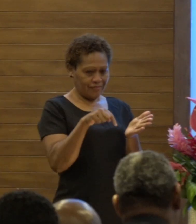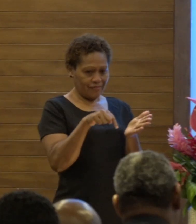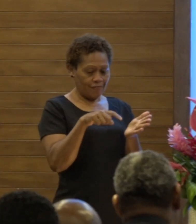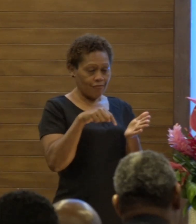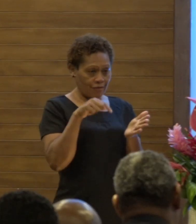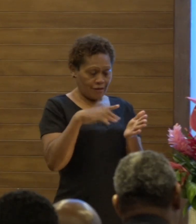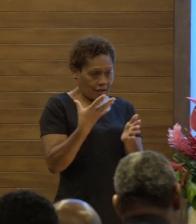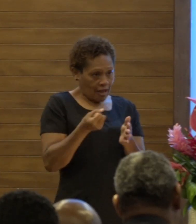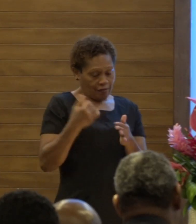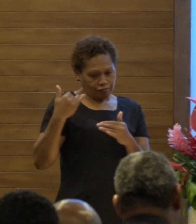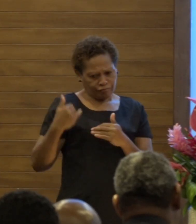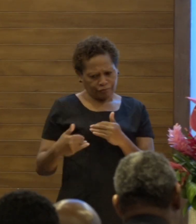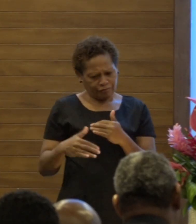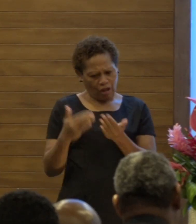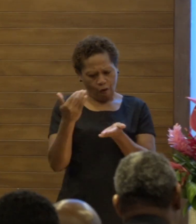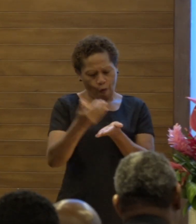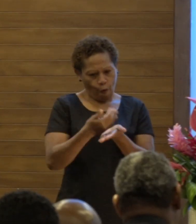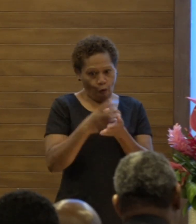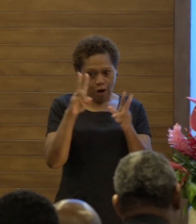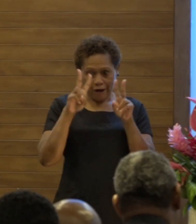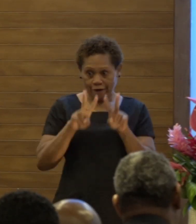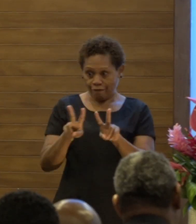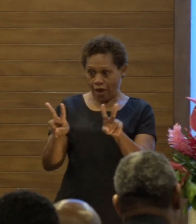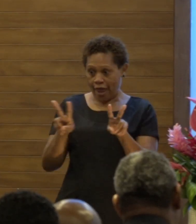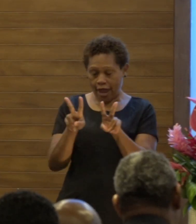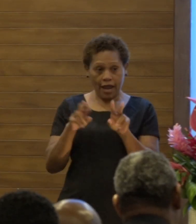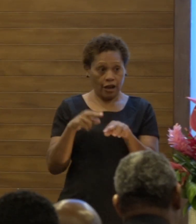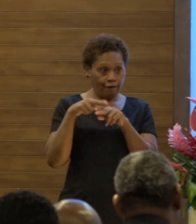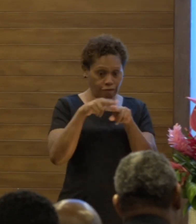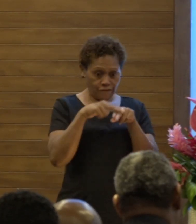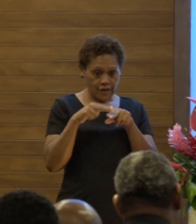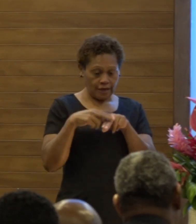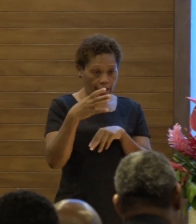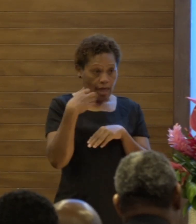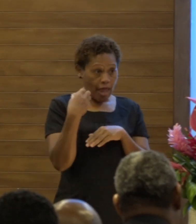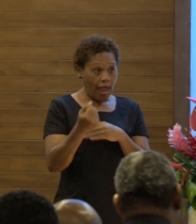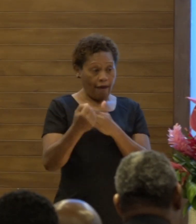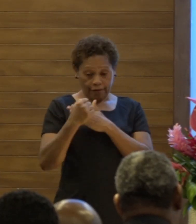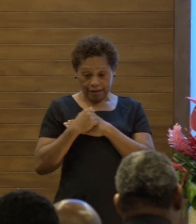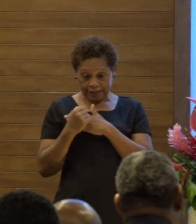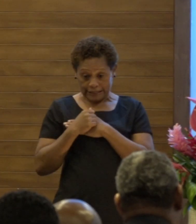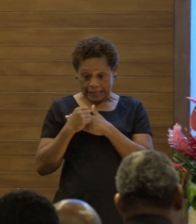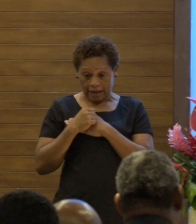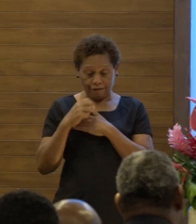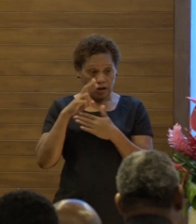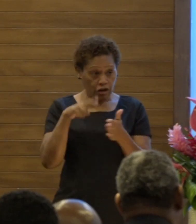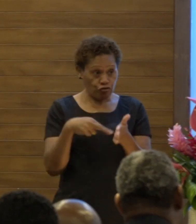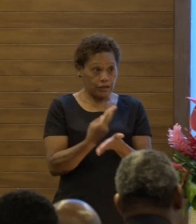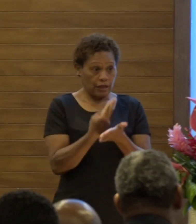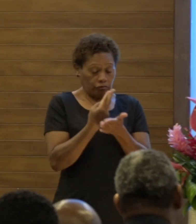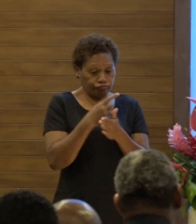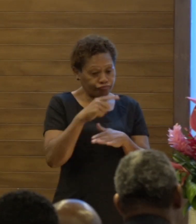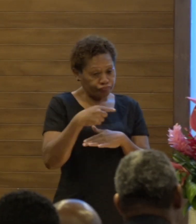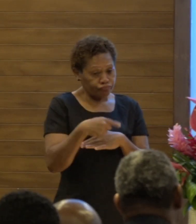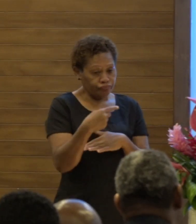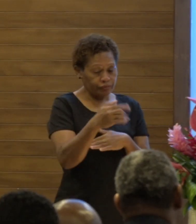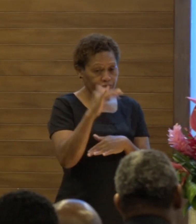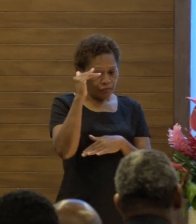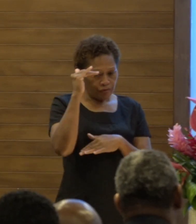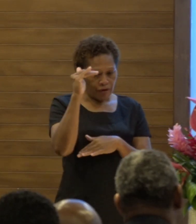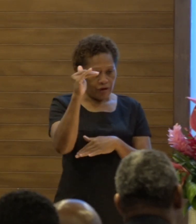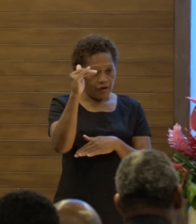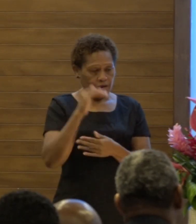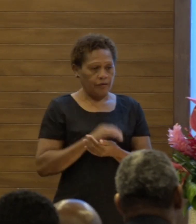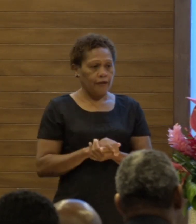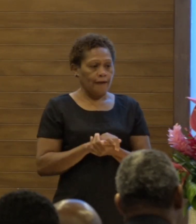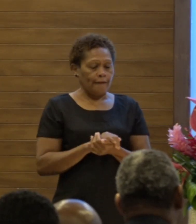are a sign of a collective vision, a vision of a Fiji that is secure, resilient, innovative, and future-ready.